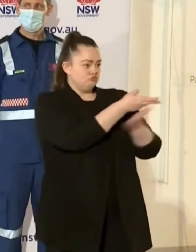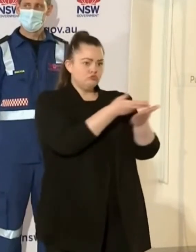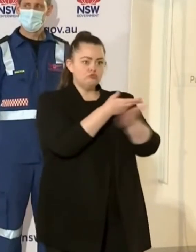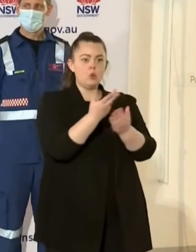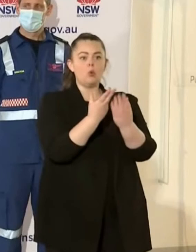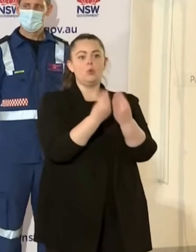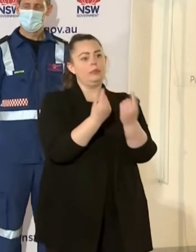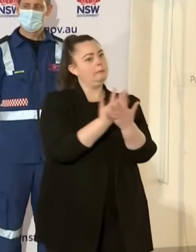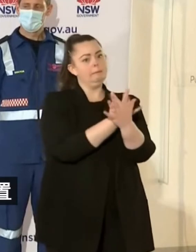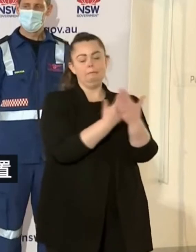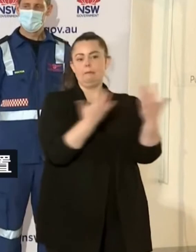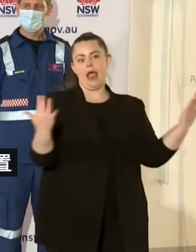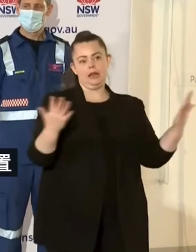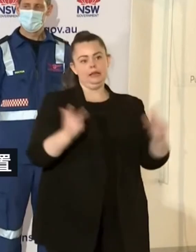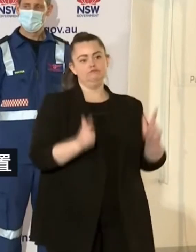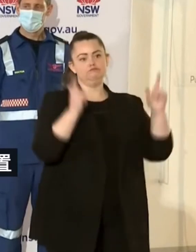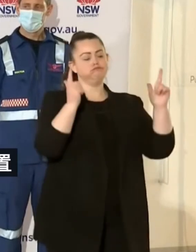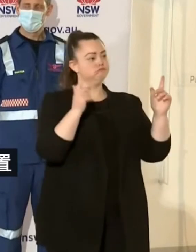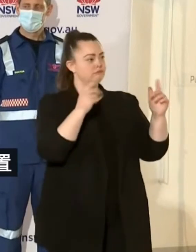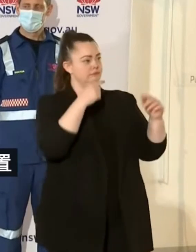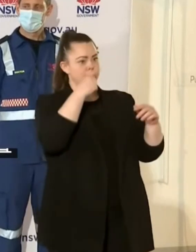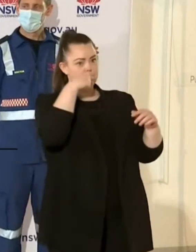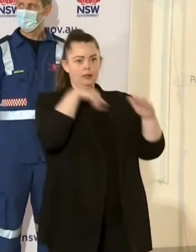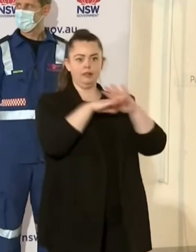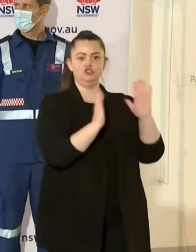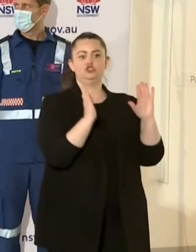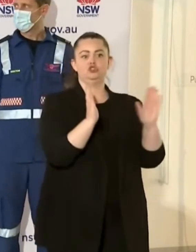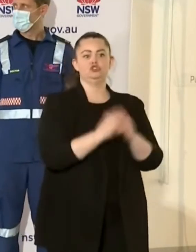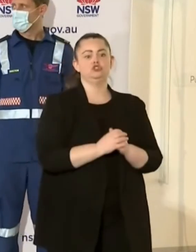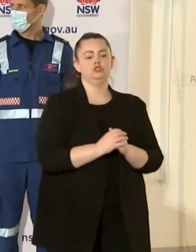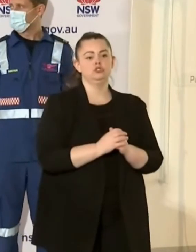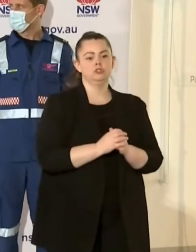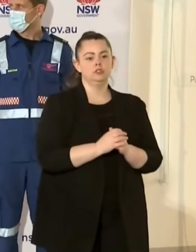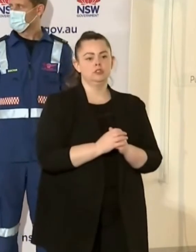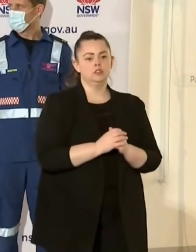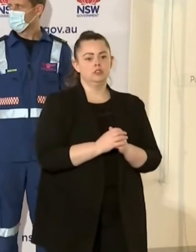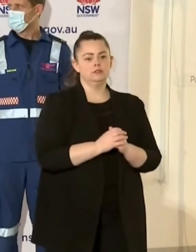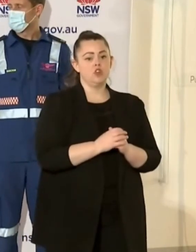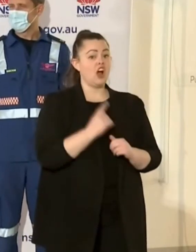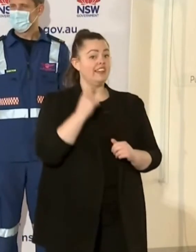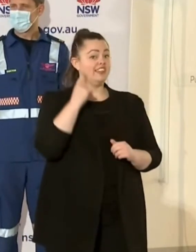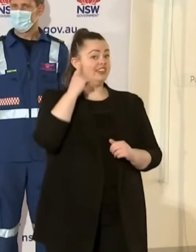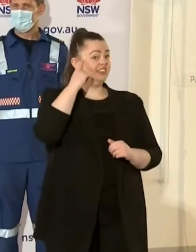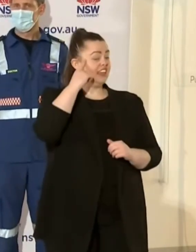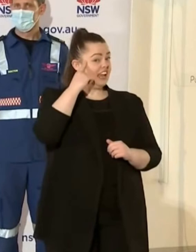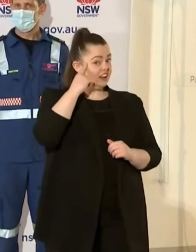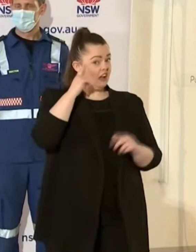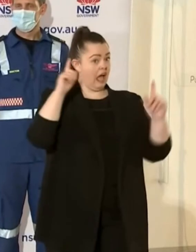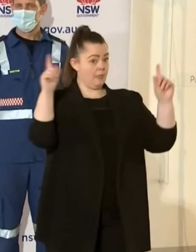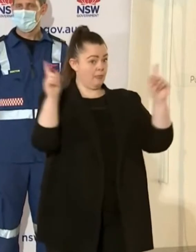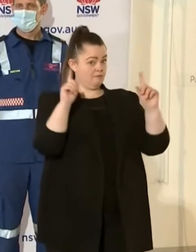at where we're at by the time we get there as to whether that's going to be a requirement that they be turned away. I don't think that is currently part of the